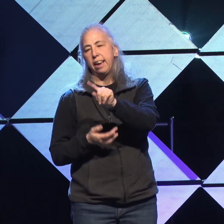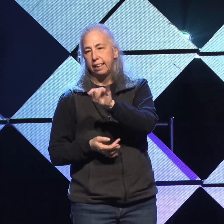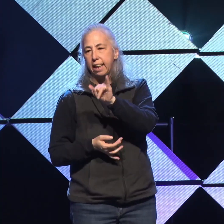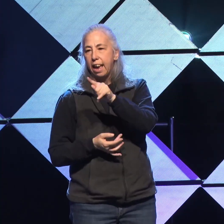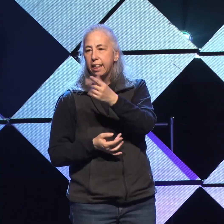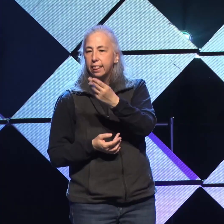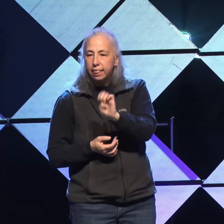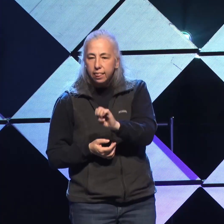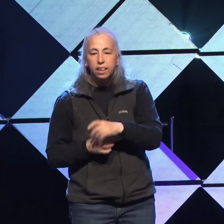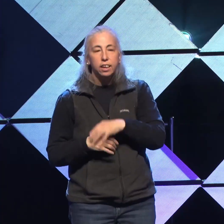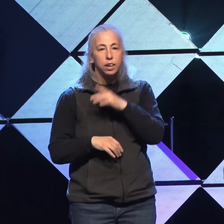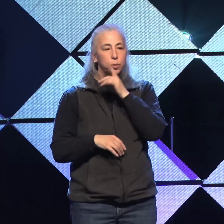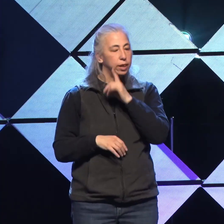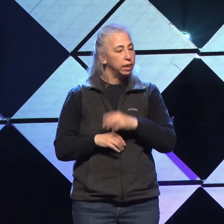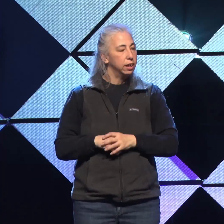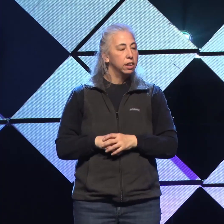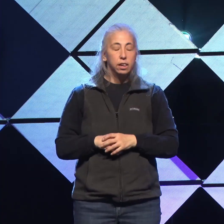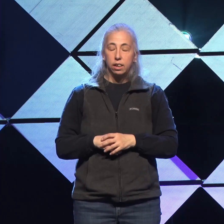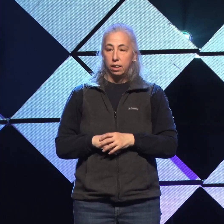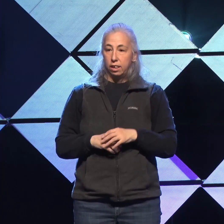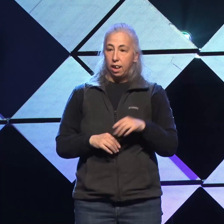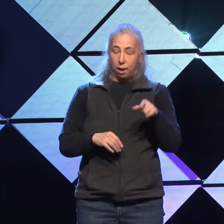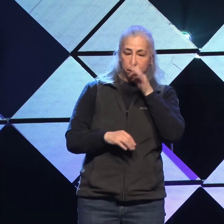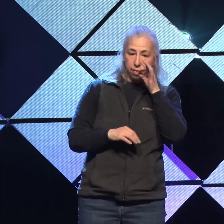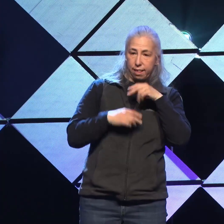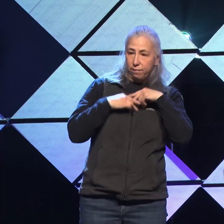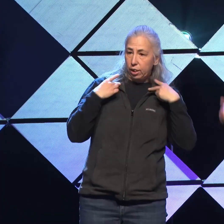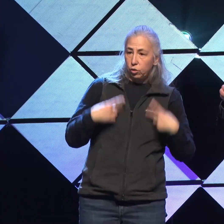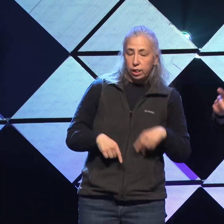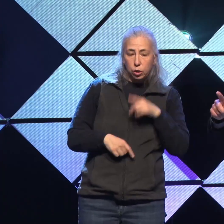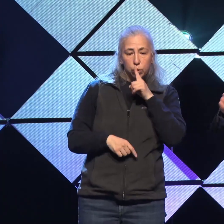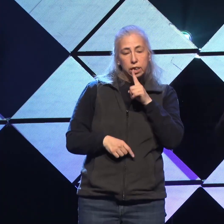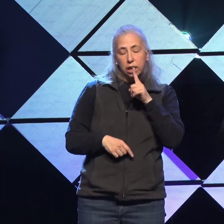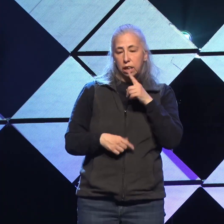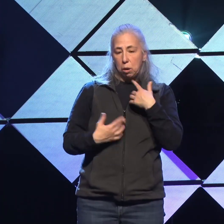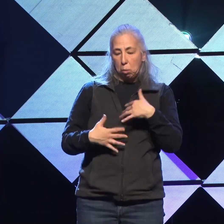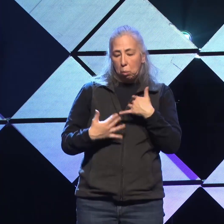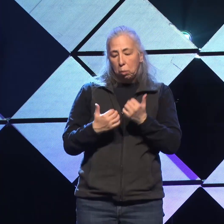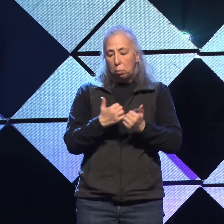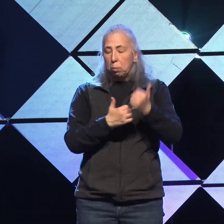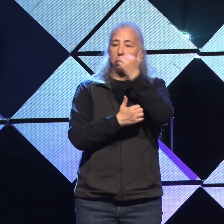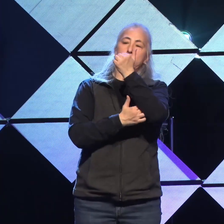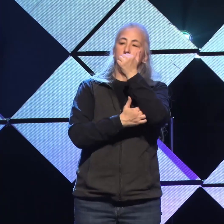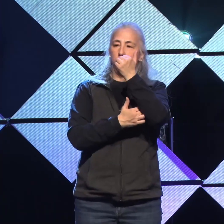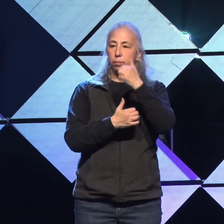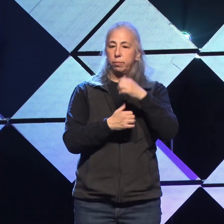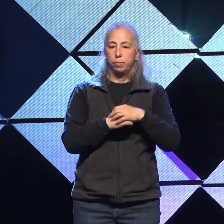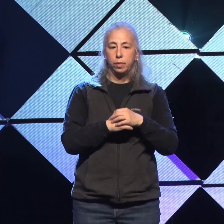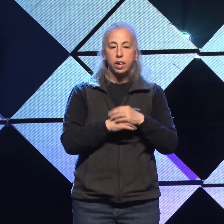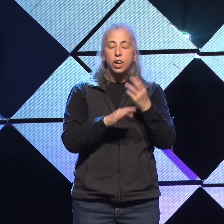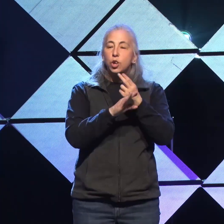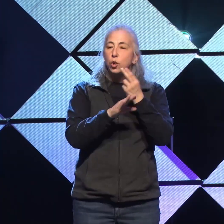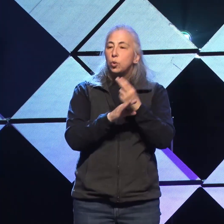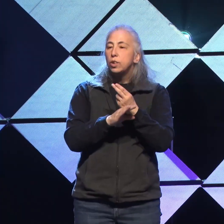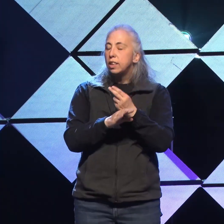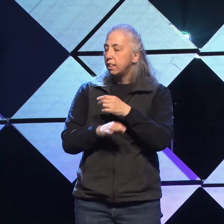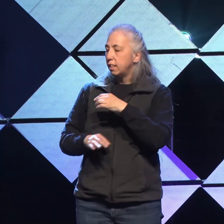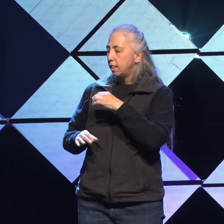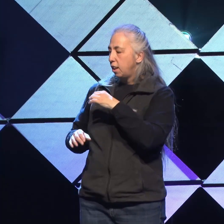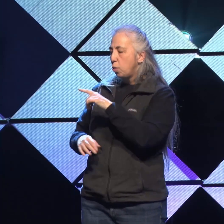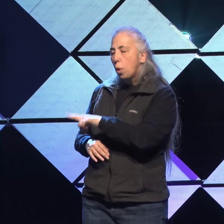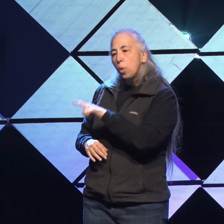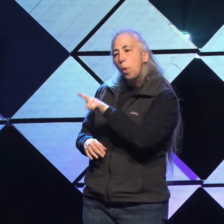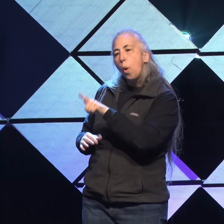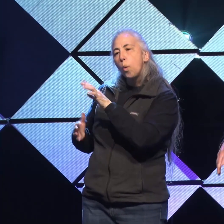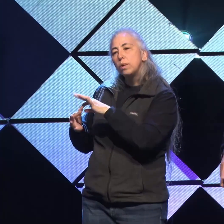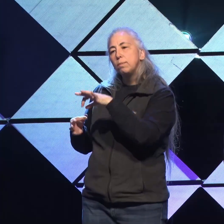stuff. I mean, he's doing serious extra credit work. And he's using the low spiritual reputation of